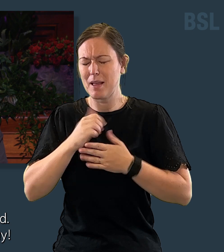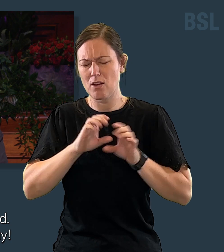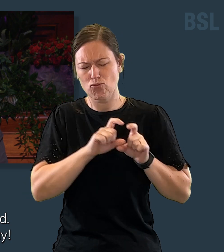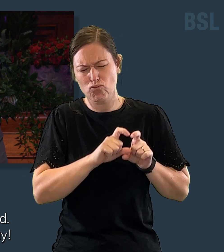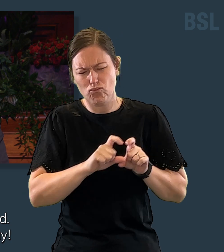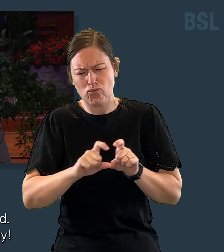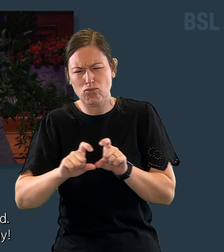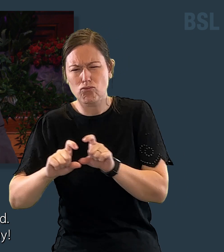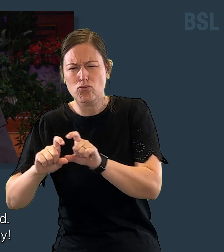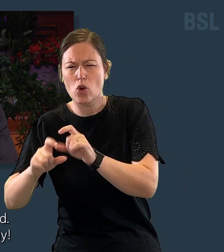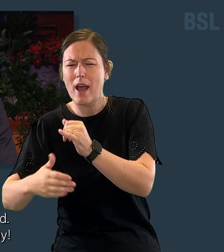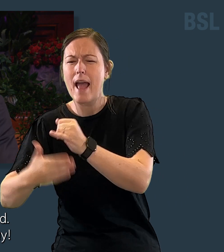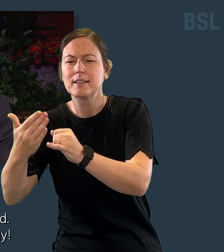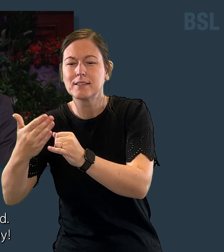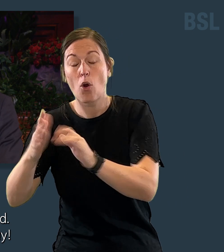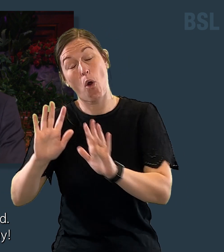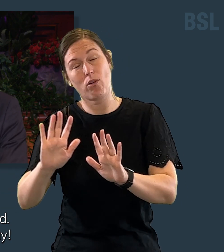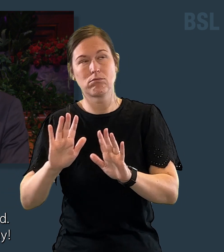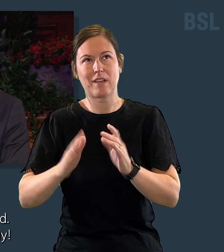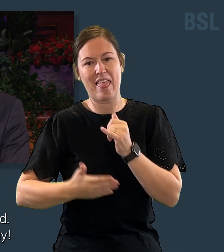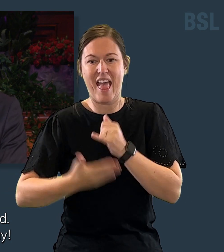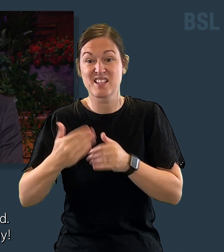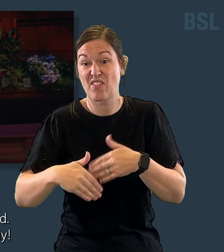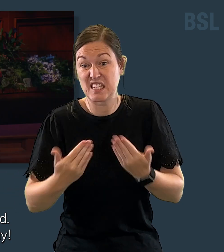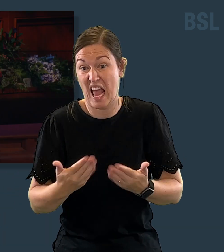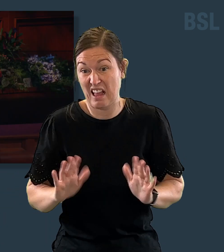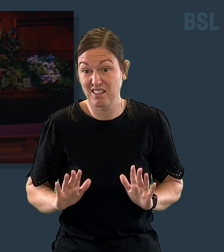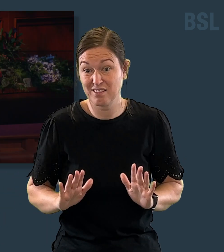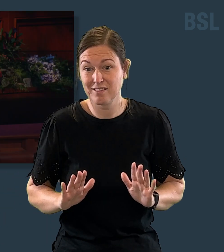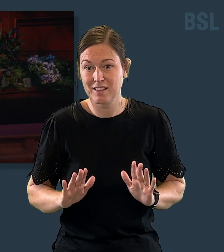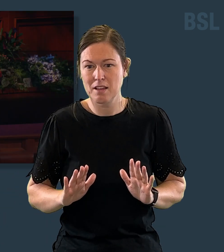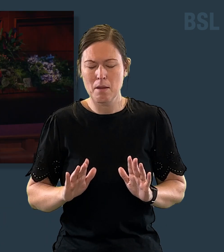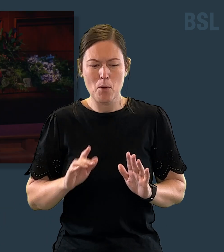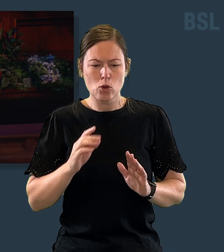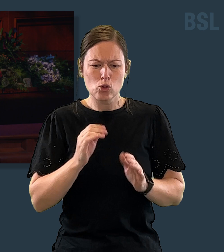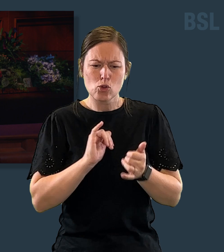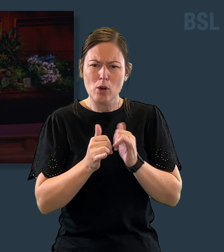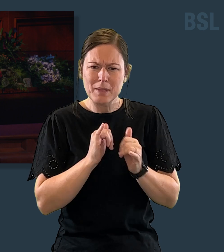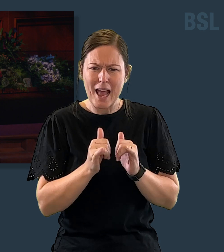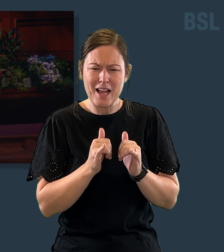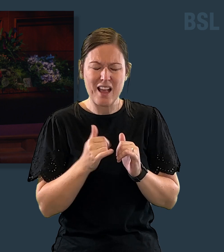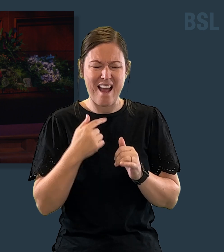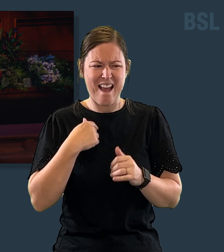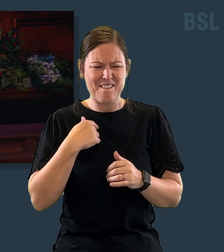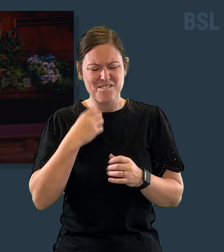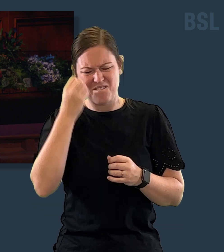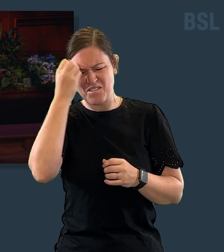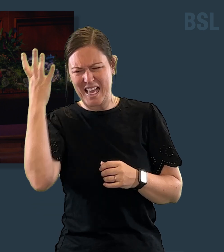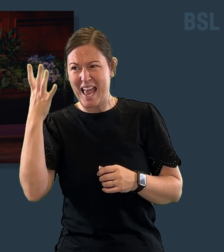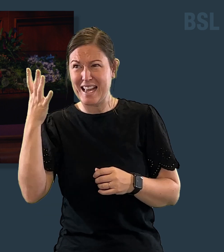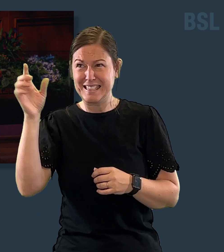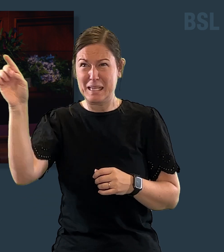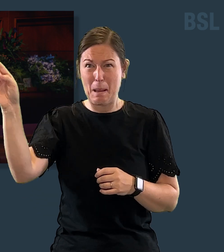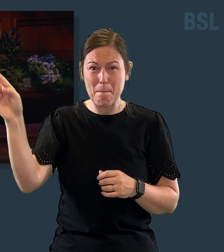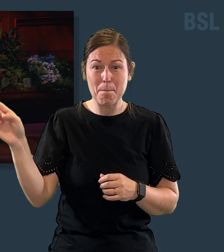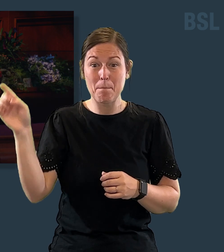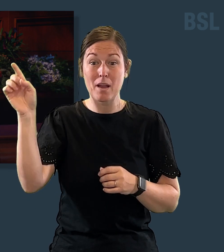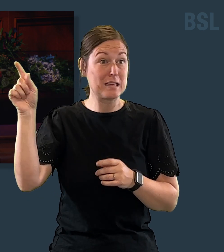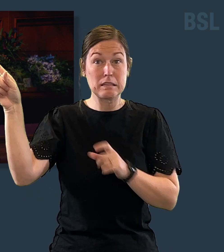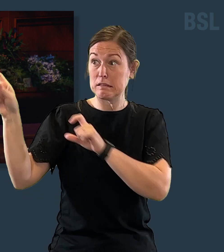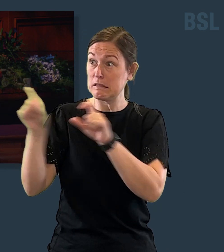endure to the end, or at least to the end of the day. And in those days that I fail to remember Him all day,